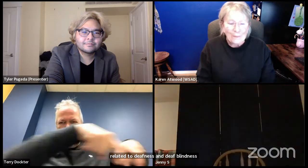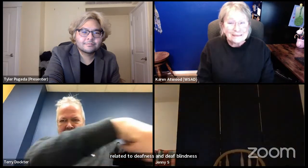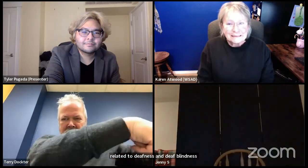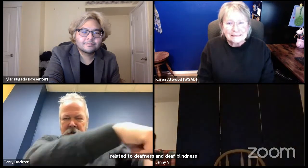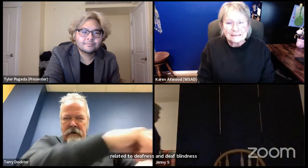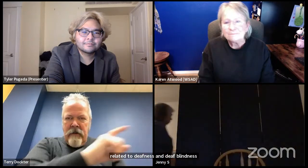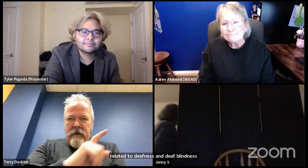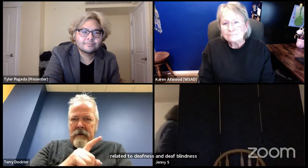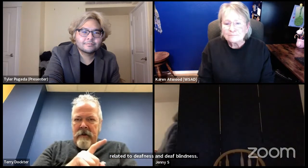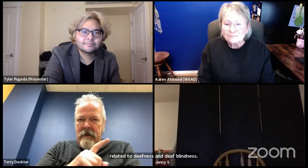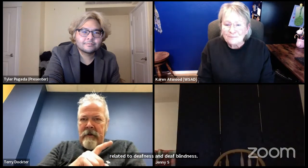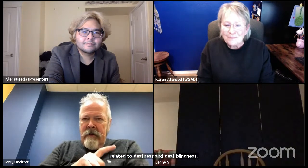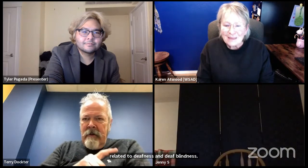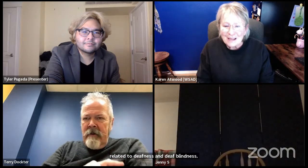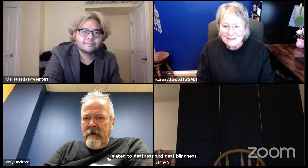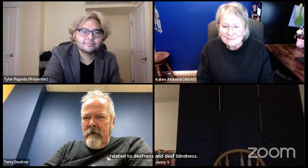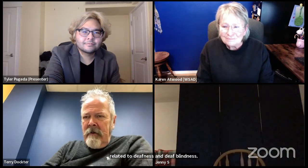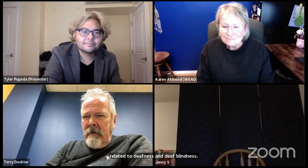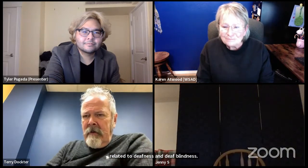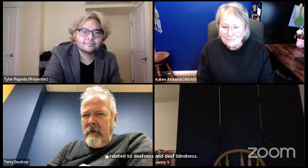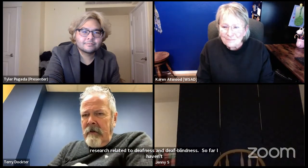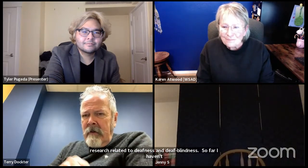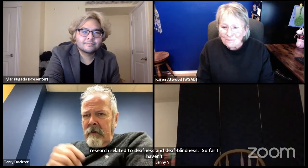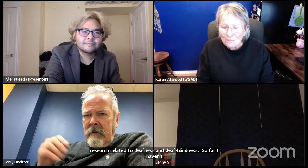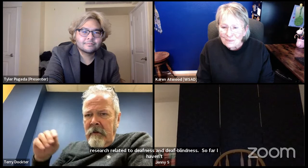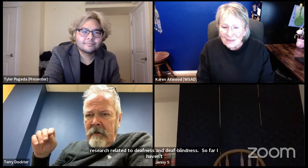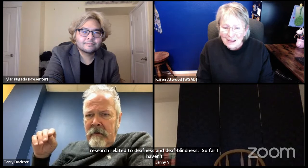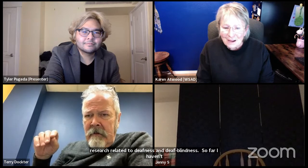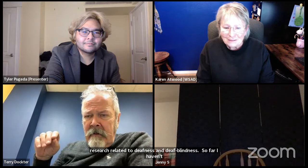hold on, let me get a light.